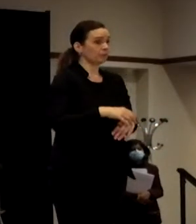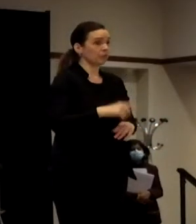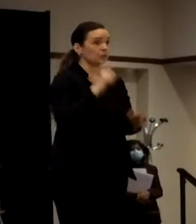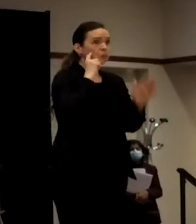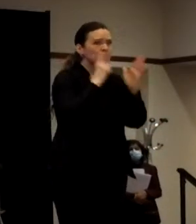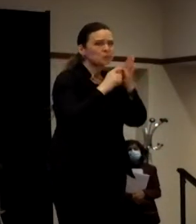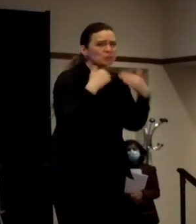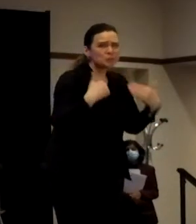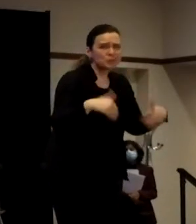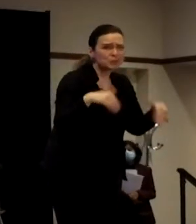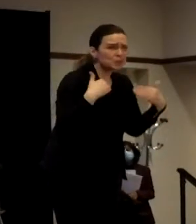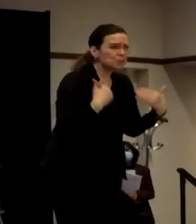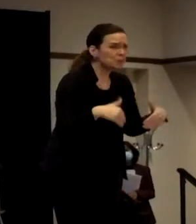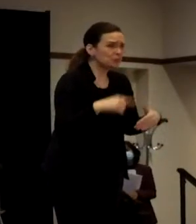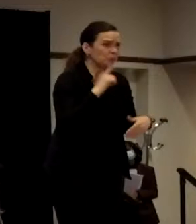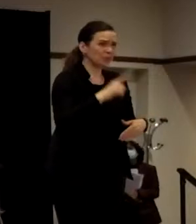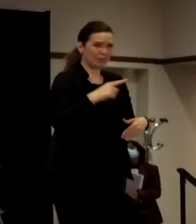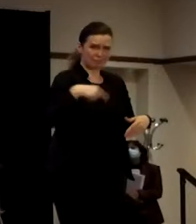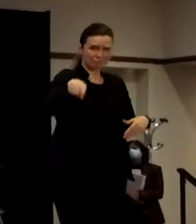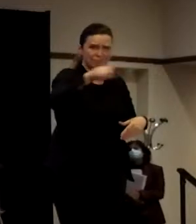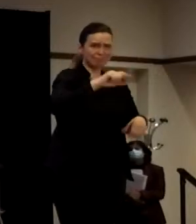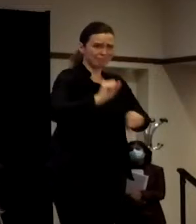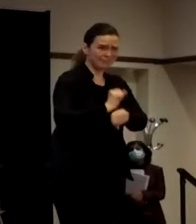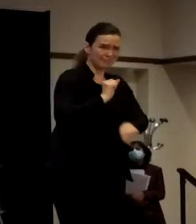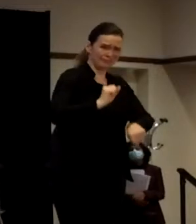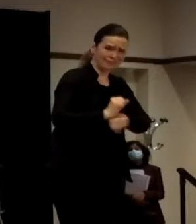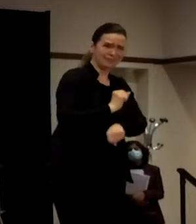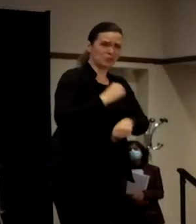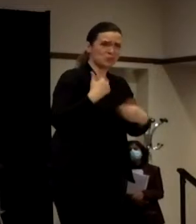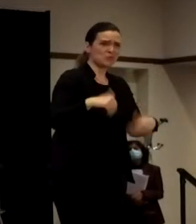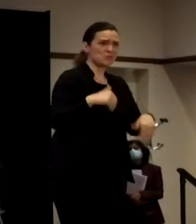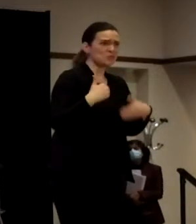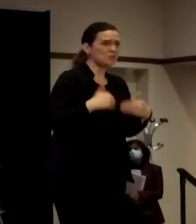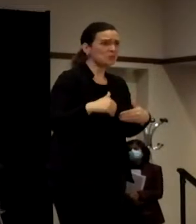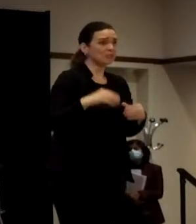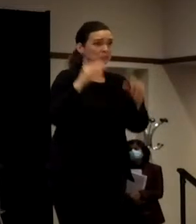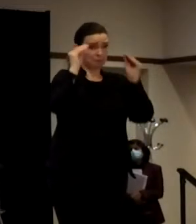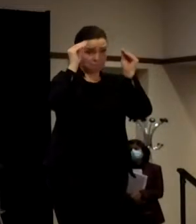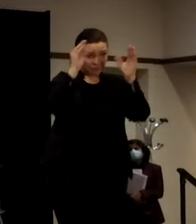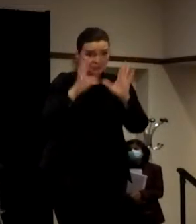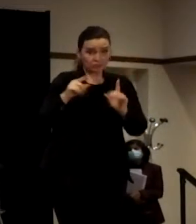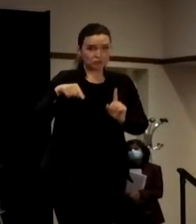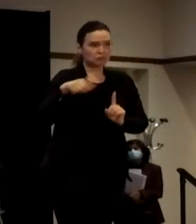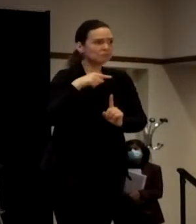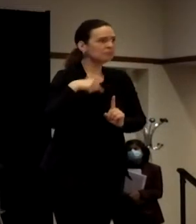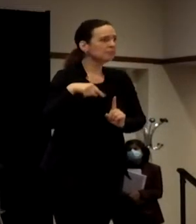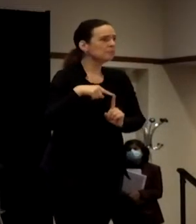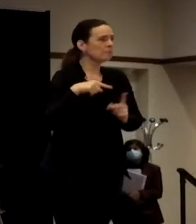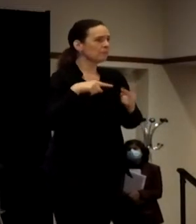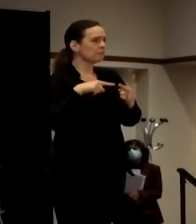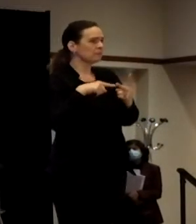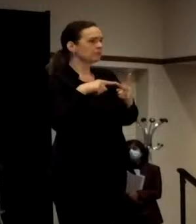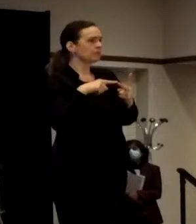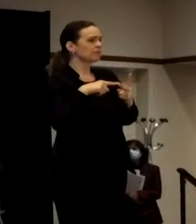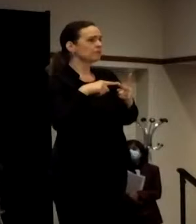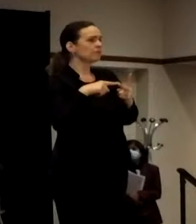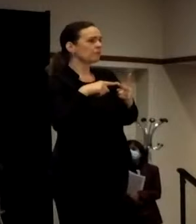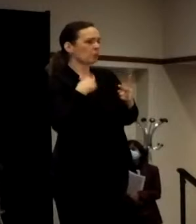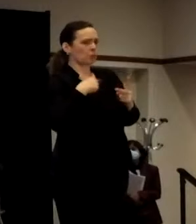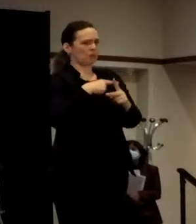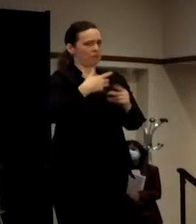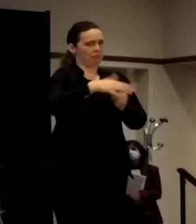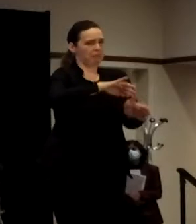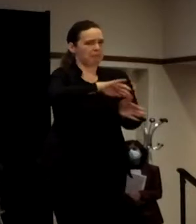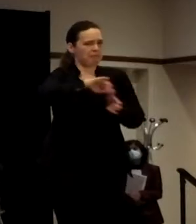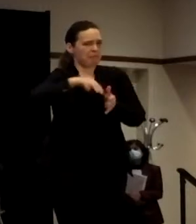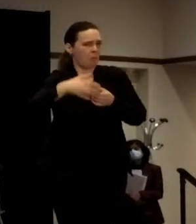populations. We've been working with educators. We've been reserving slots. This week, we reserved a